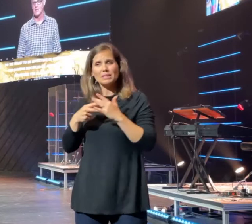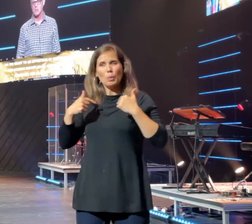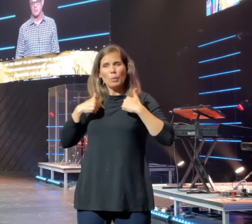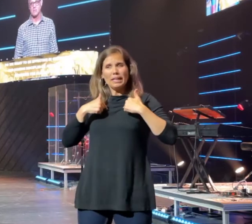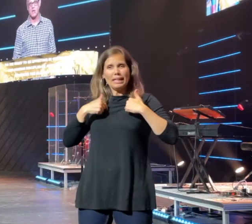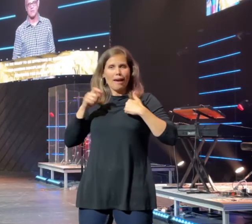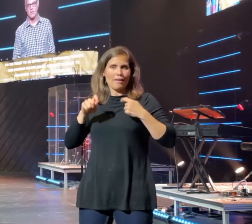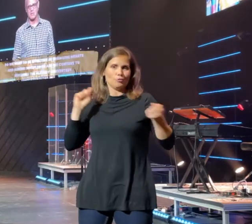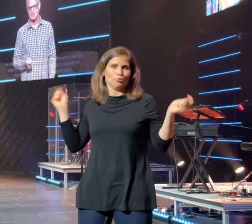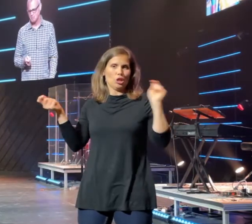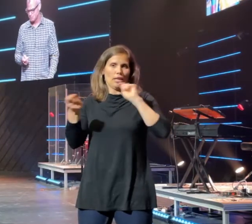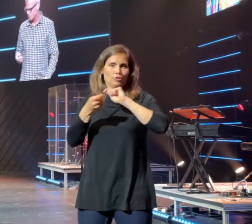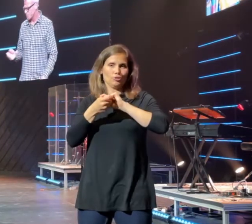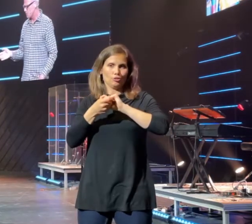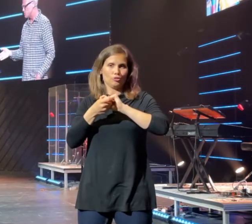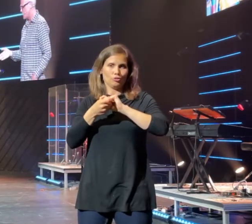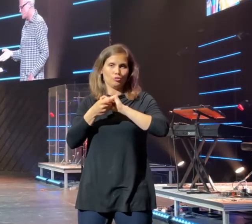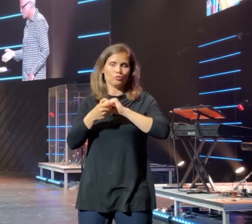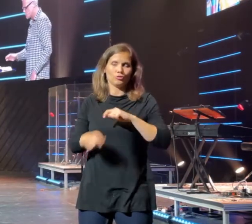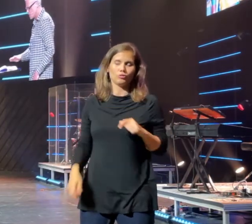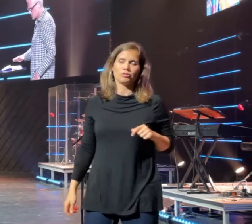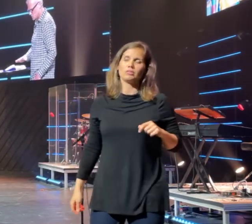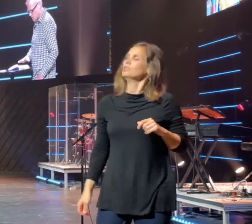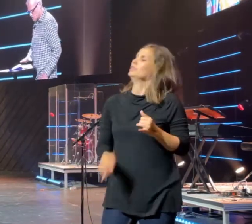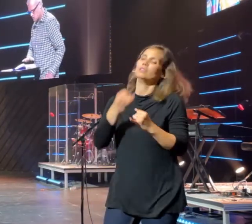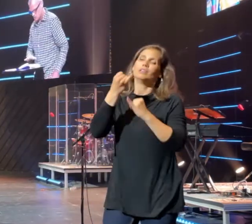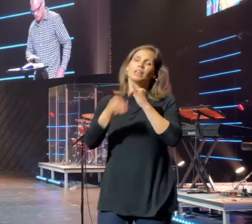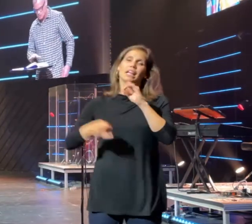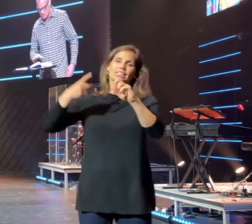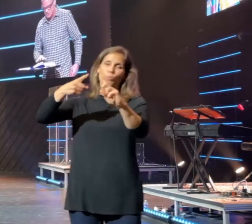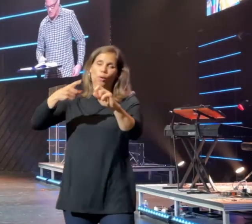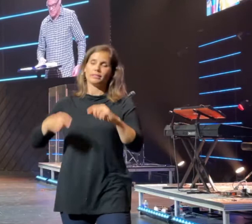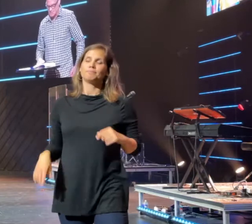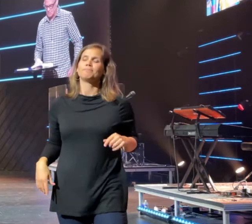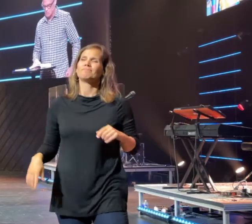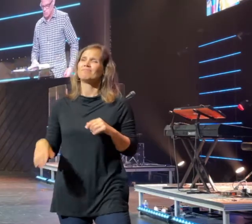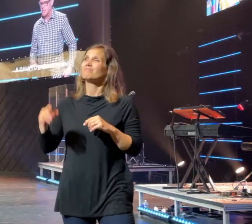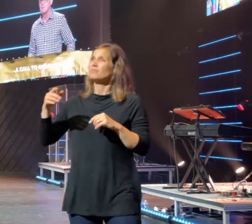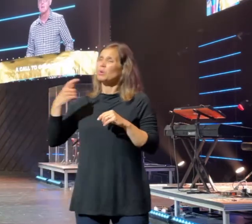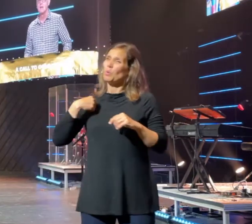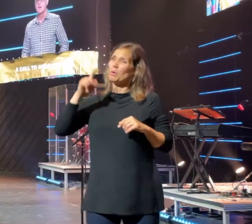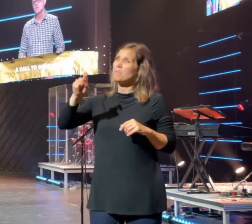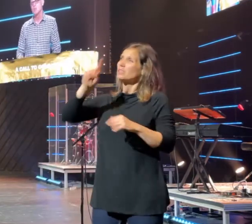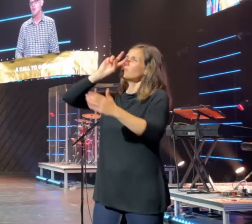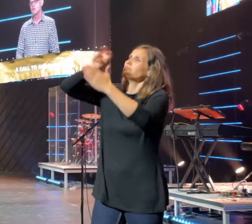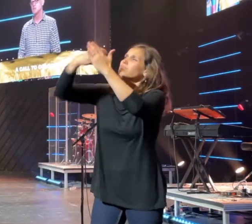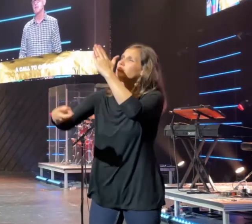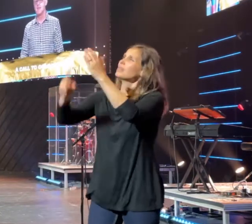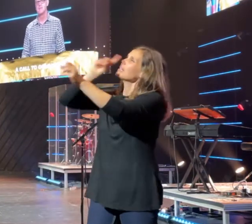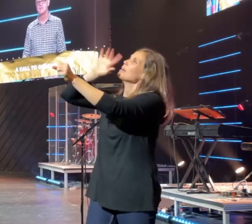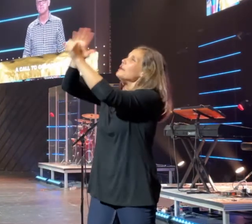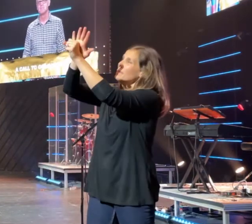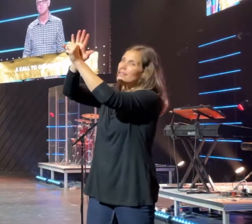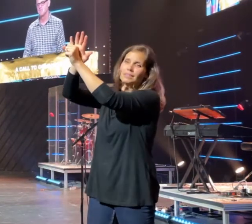Last point. It's a call to commitment. This passage. Interesting thing about this passage, or this, at least I stopped in verse 20. Here's what Paul does at the